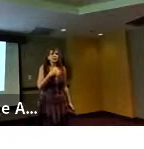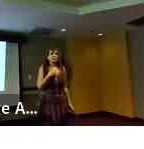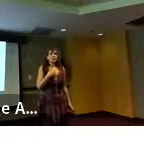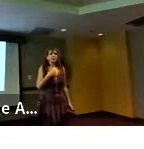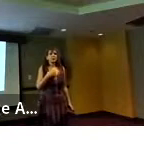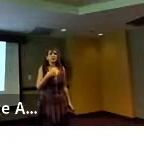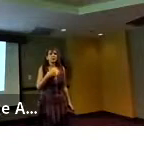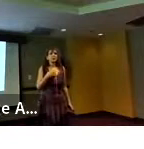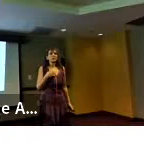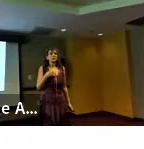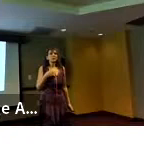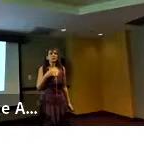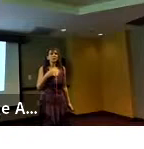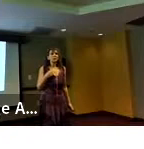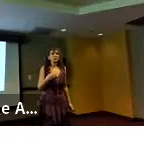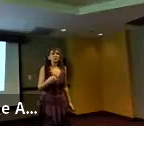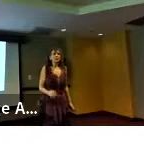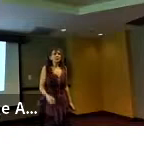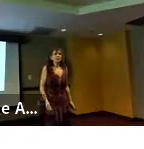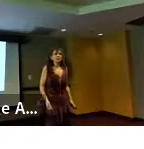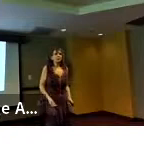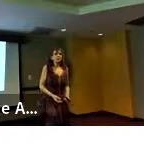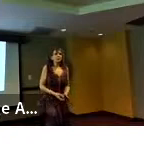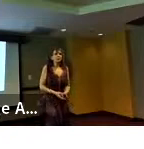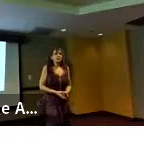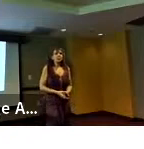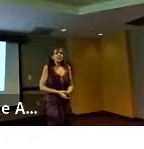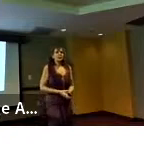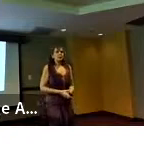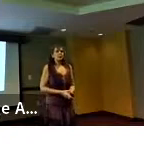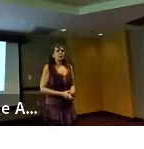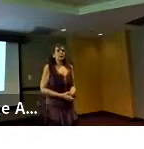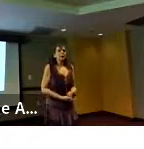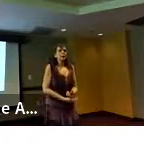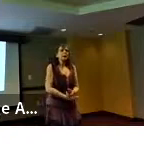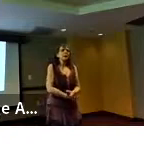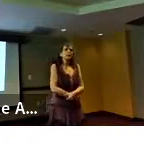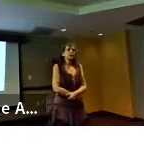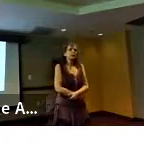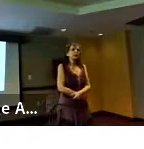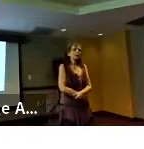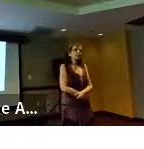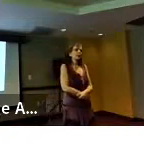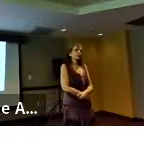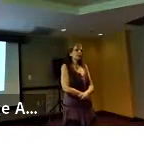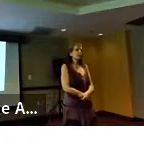she said that, and I'll paraphrase a bit,